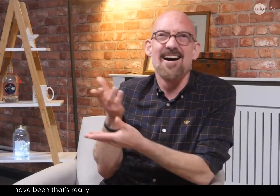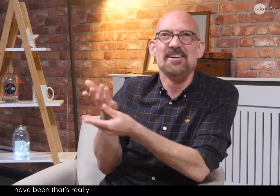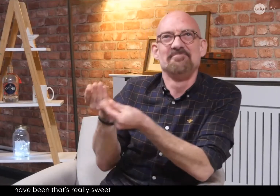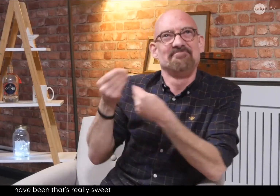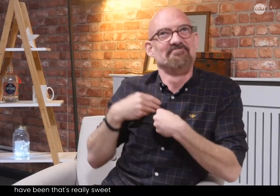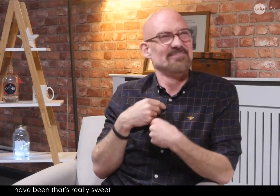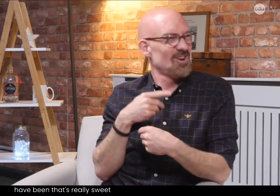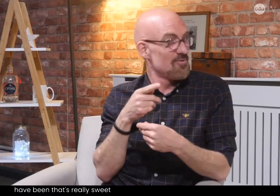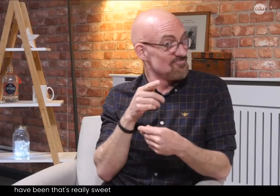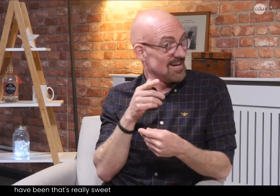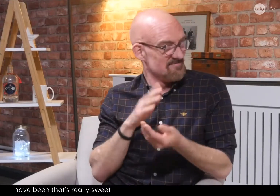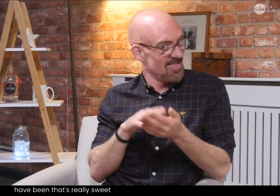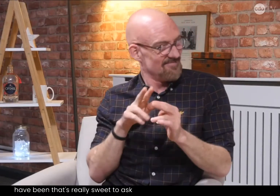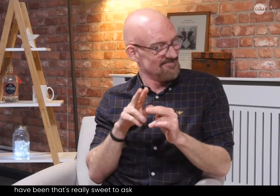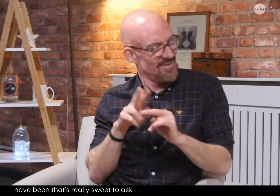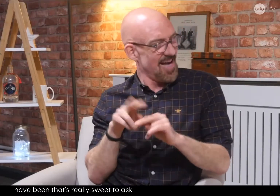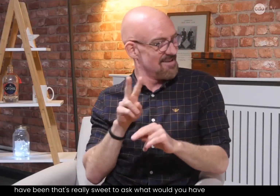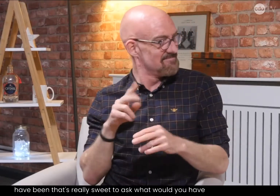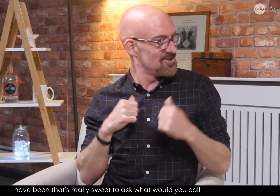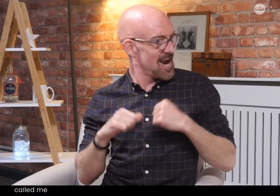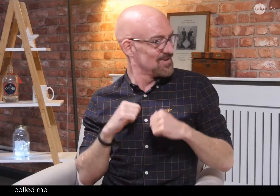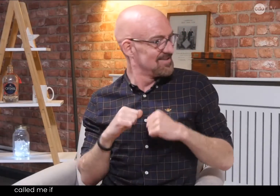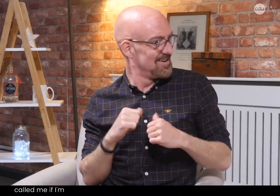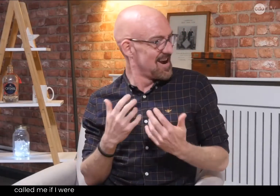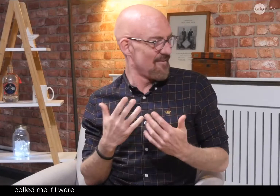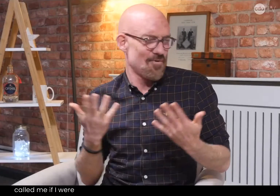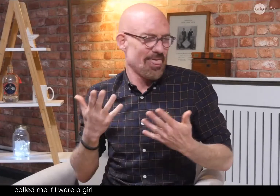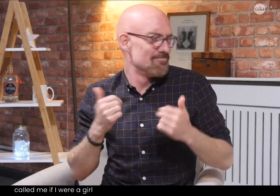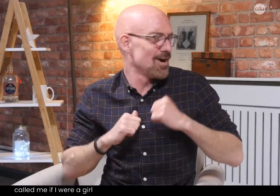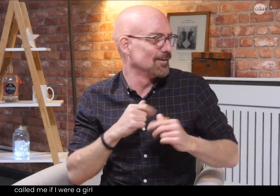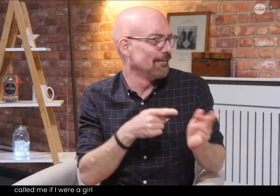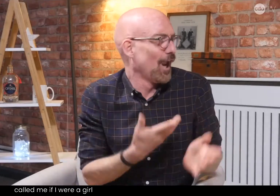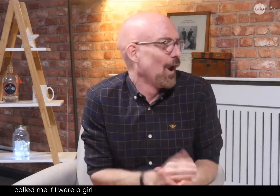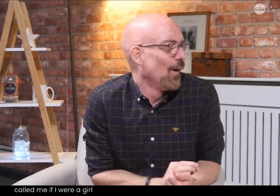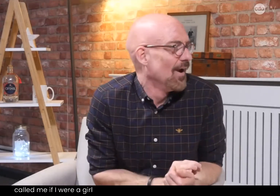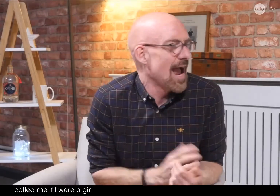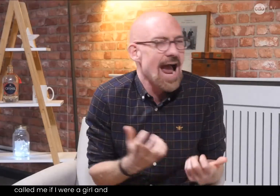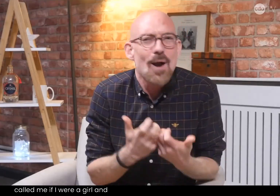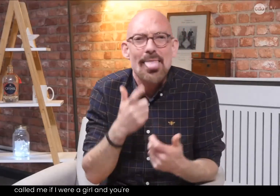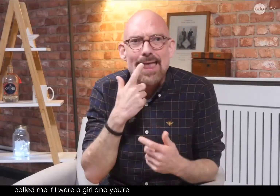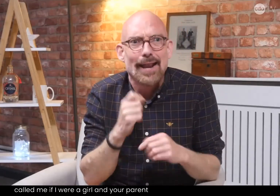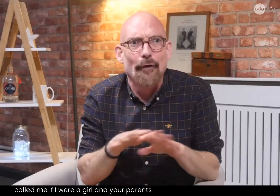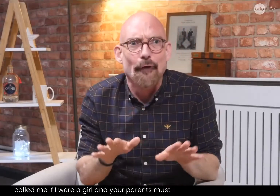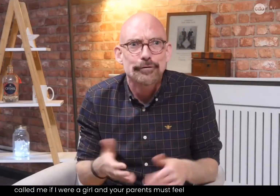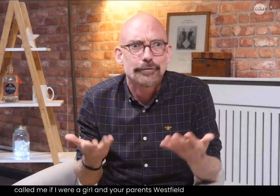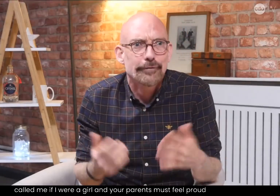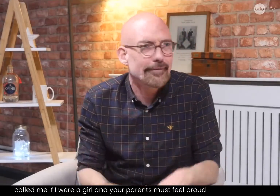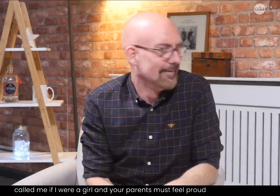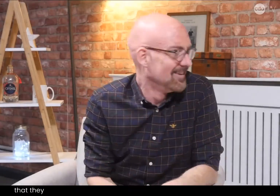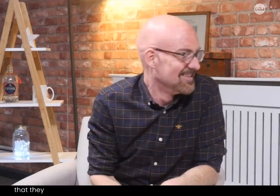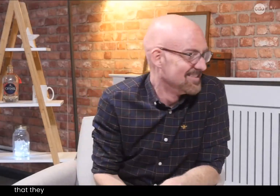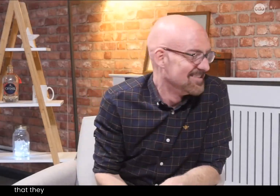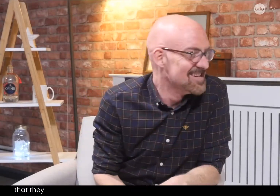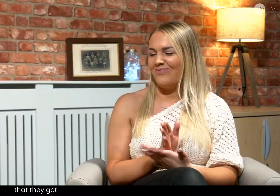what would you have called me if I were a girl? And your parents must feel proud that they've got to name you anyway.